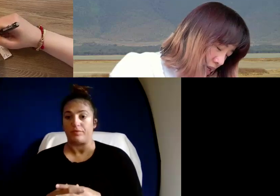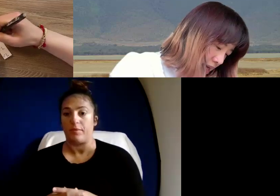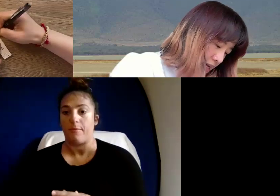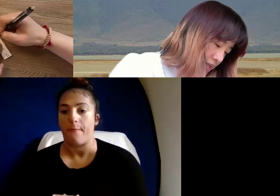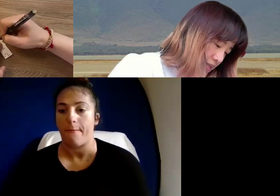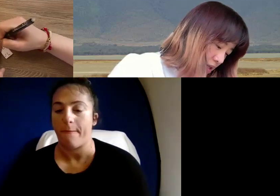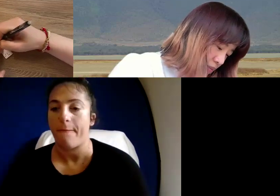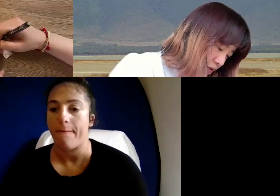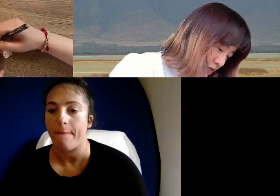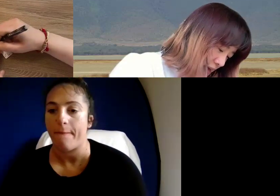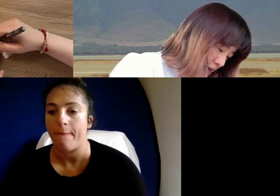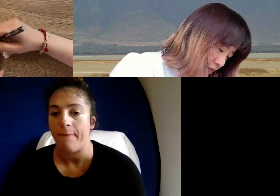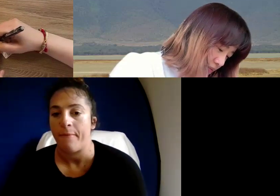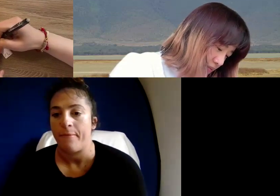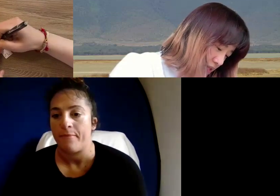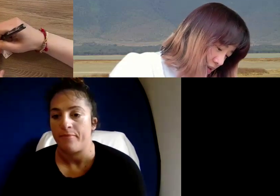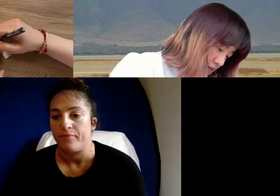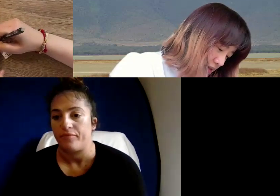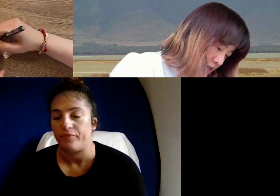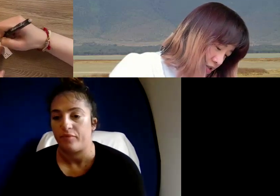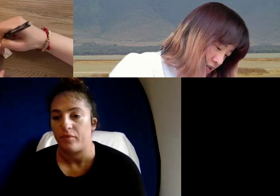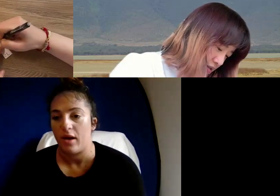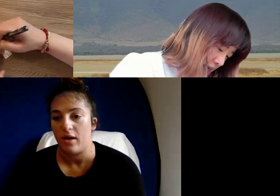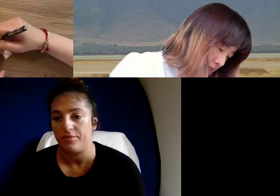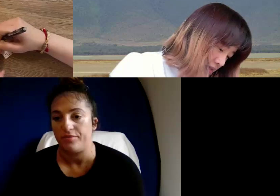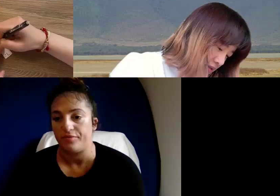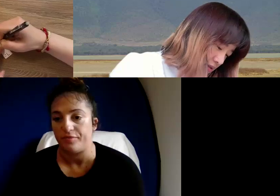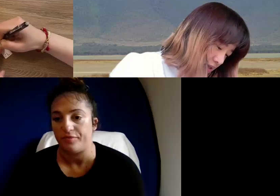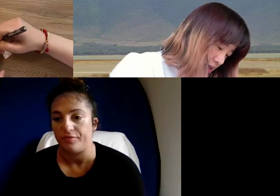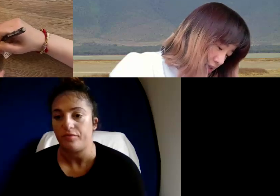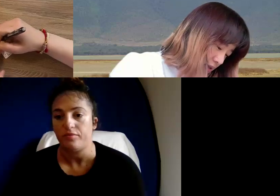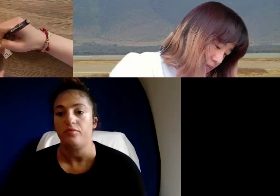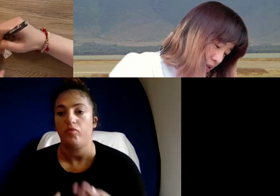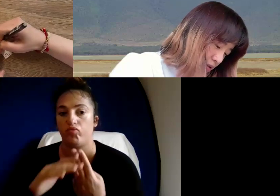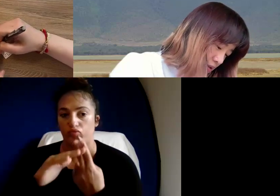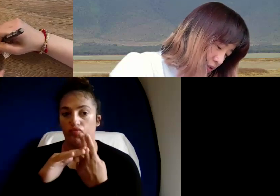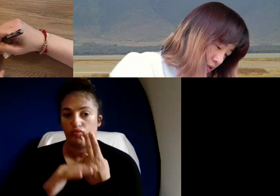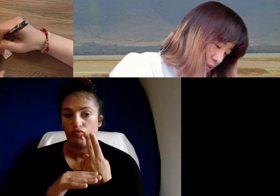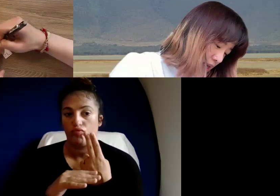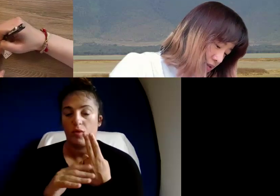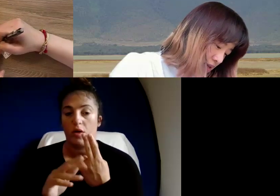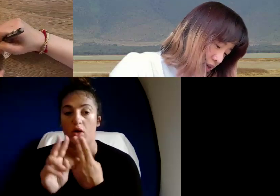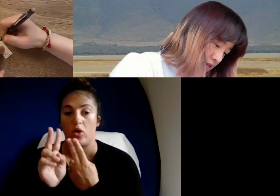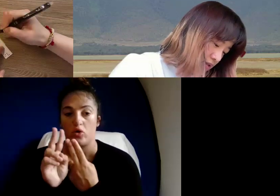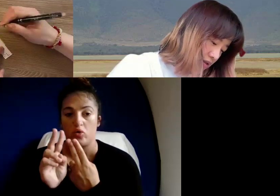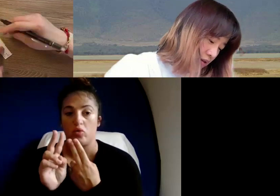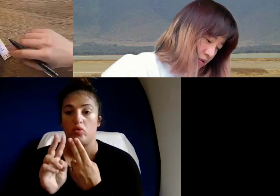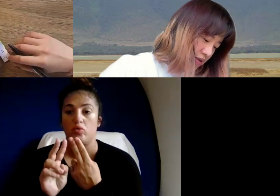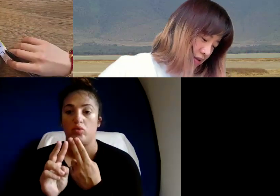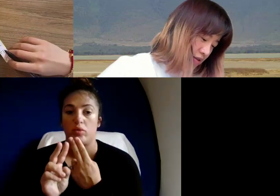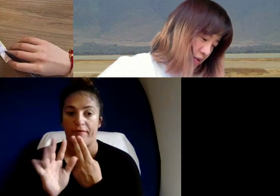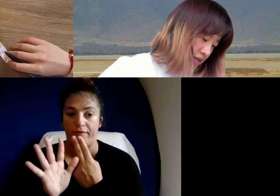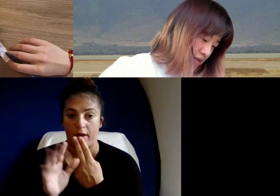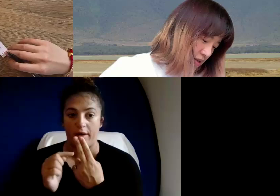2 and number 5. Oh, I just accidentally poked through 1 dot.